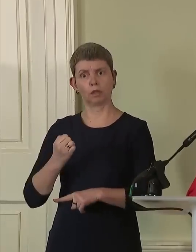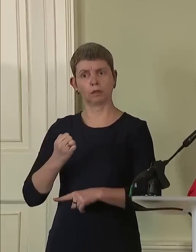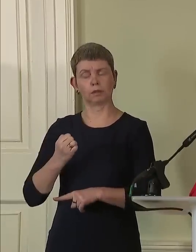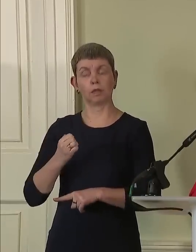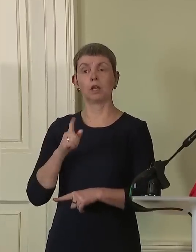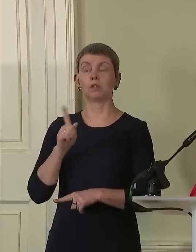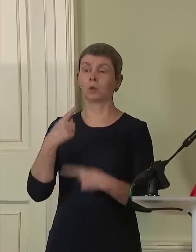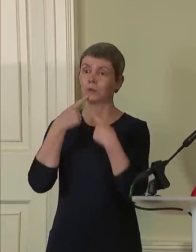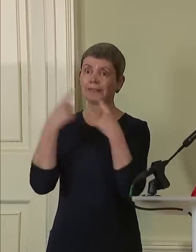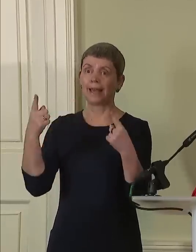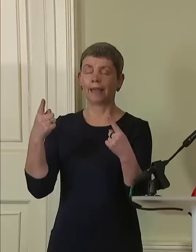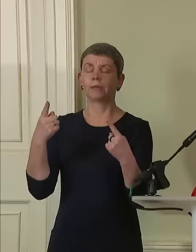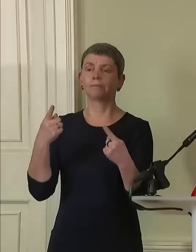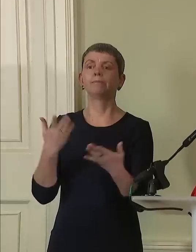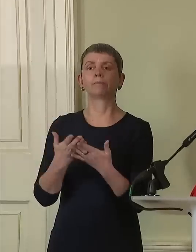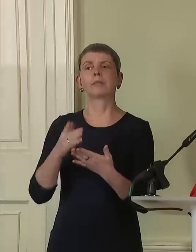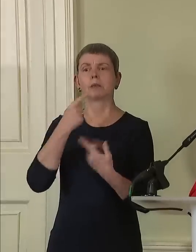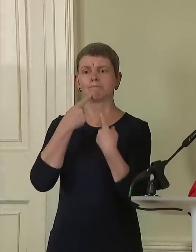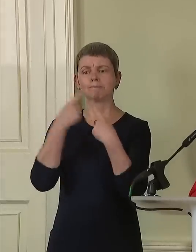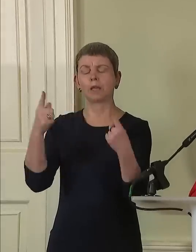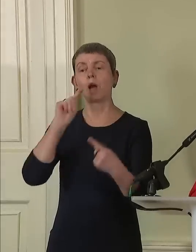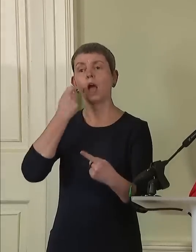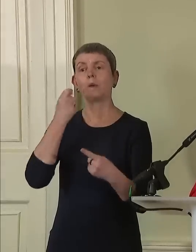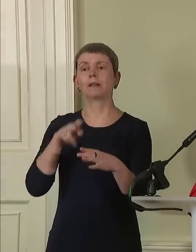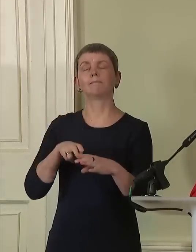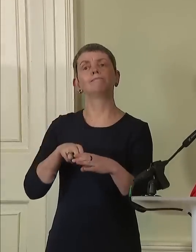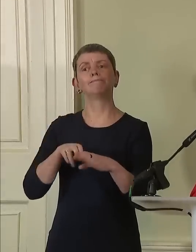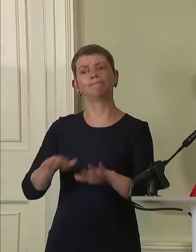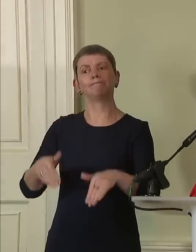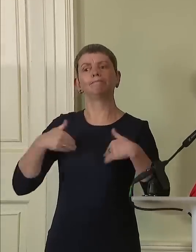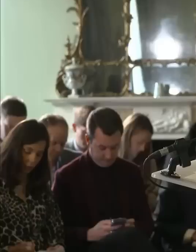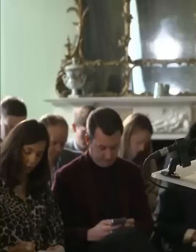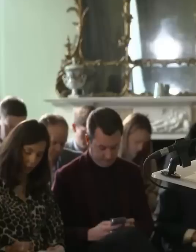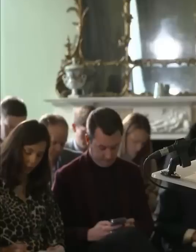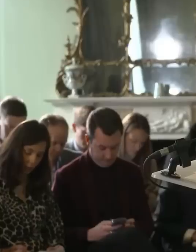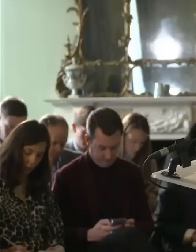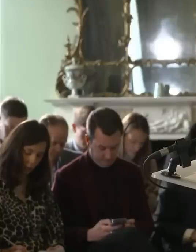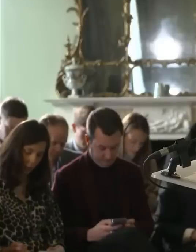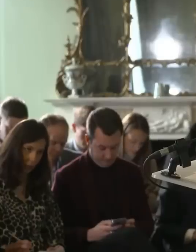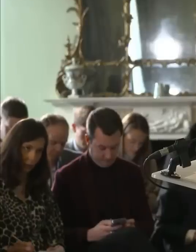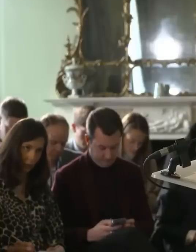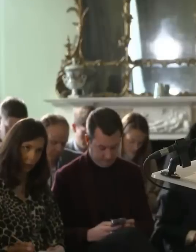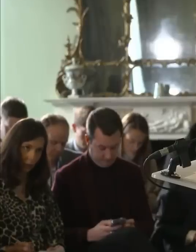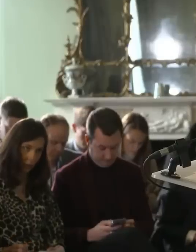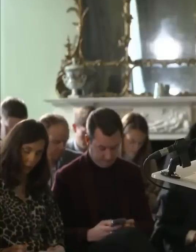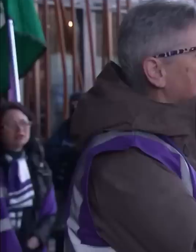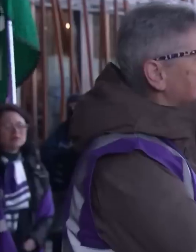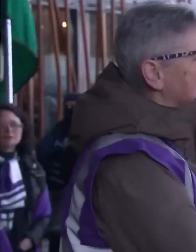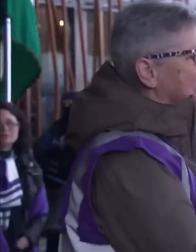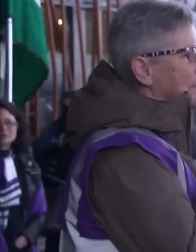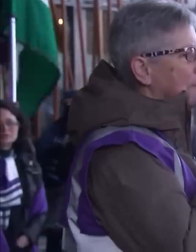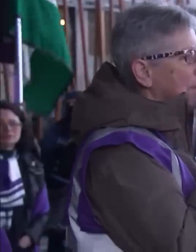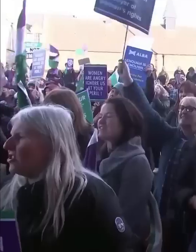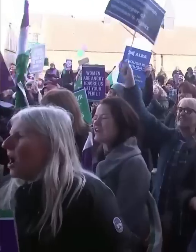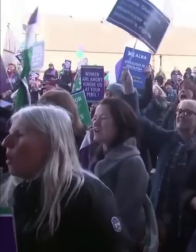my intention to step down as First Minister and leader of my party. The last few weeks have been bruising for